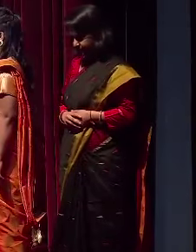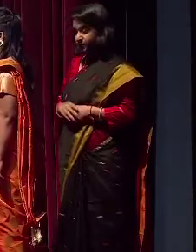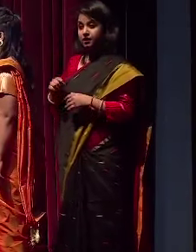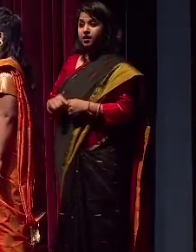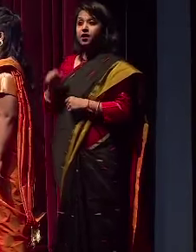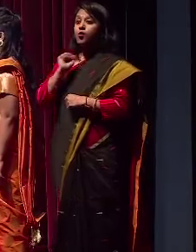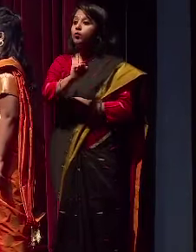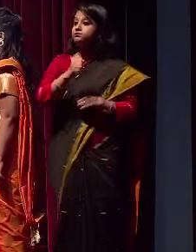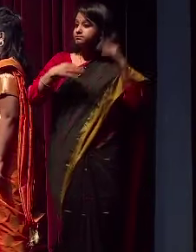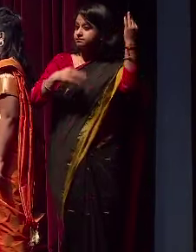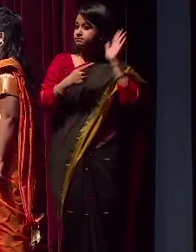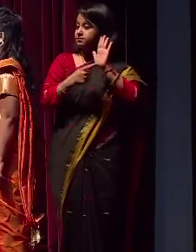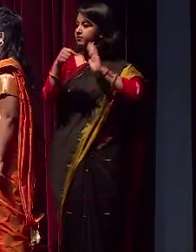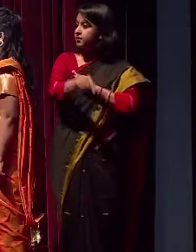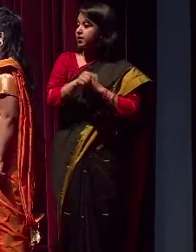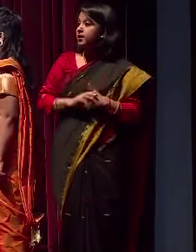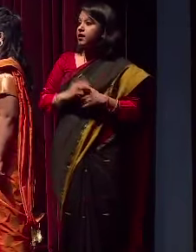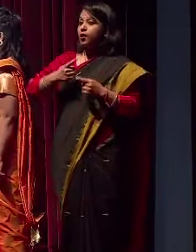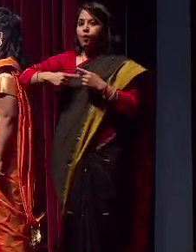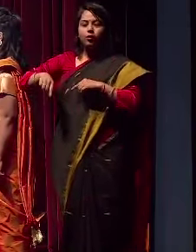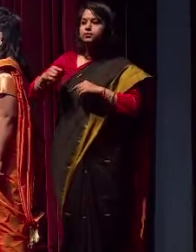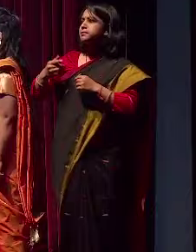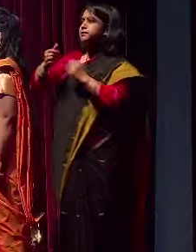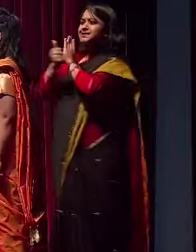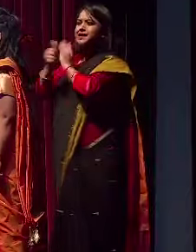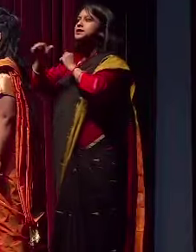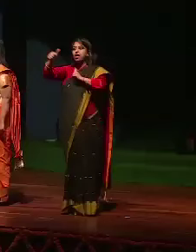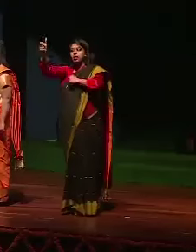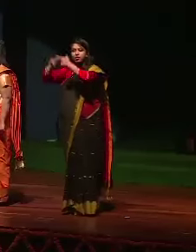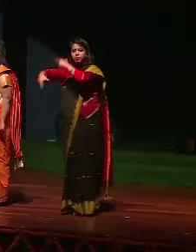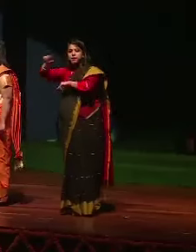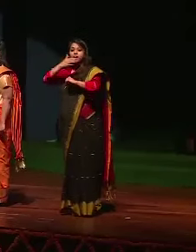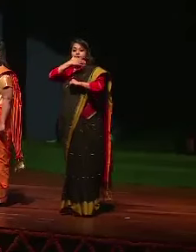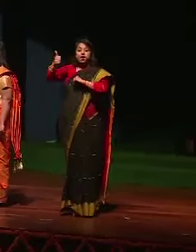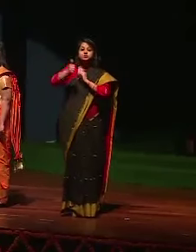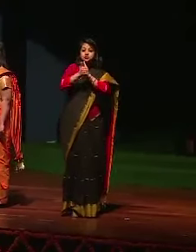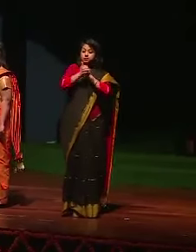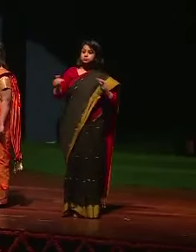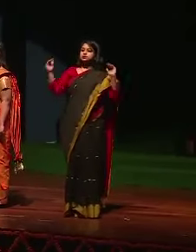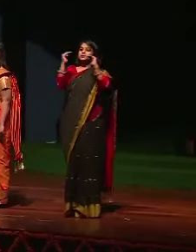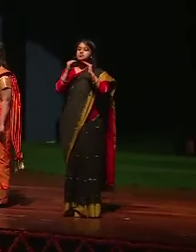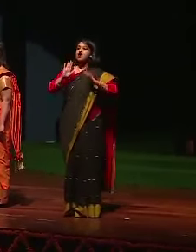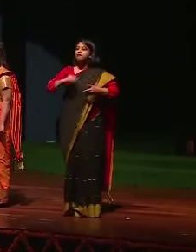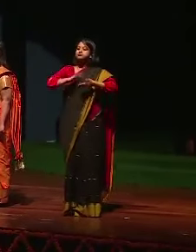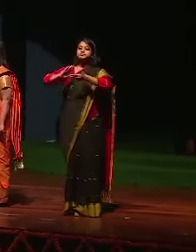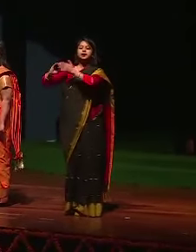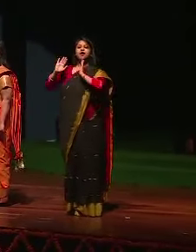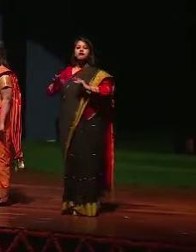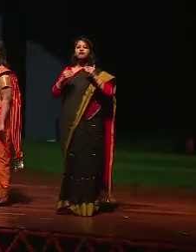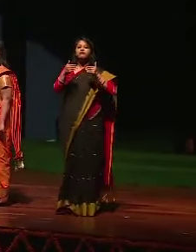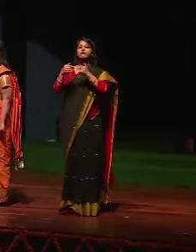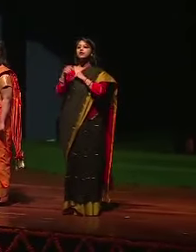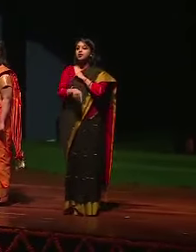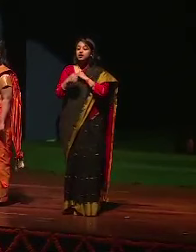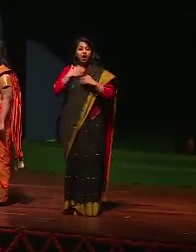in their performance, that they could compete with some of the best artists in their own respective fields. I also